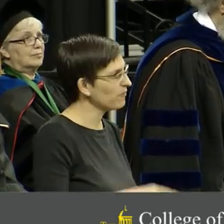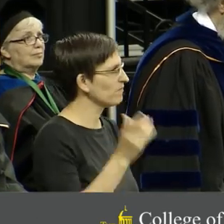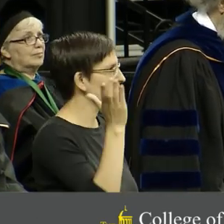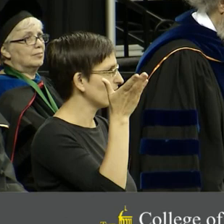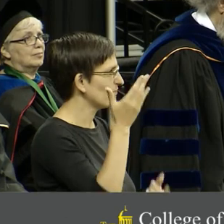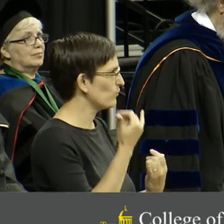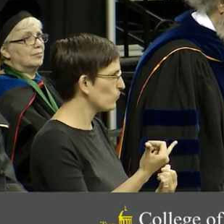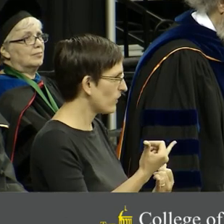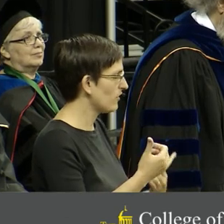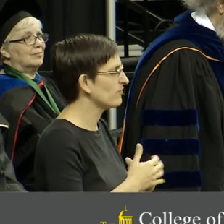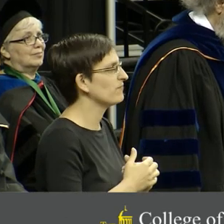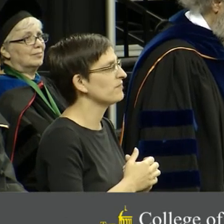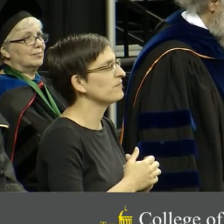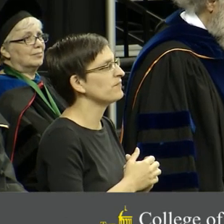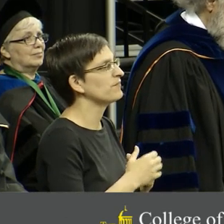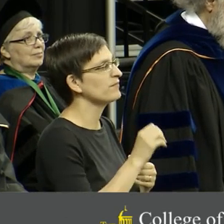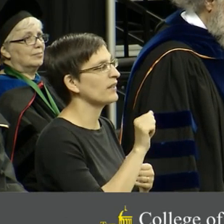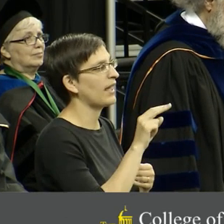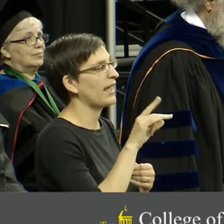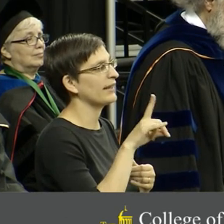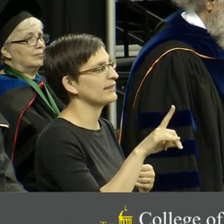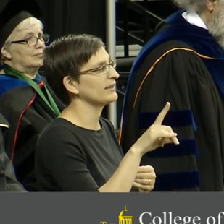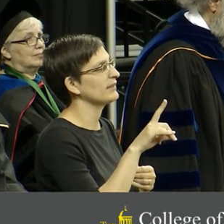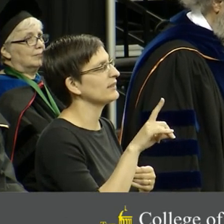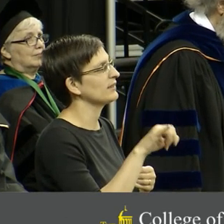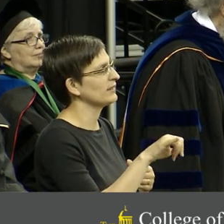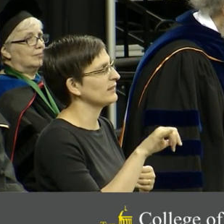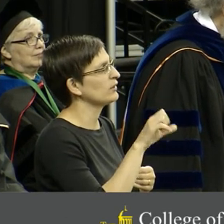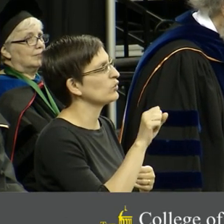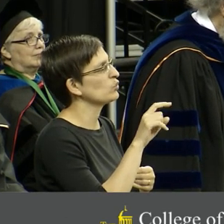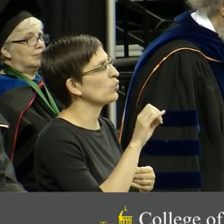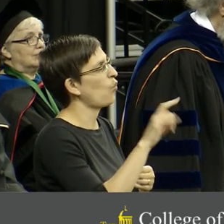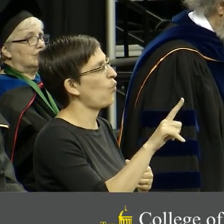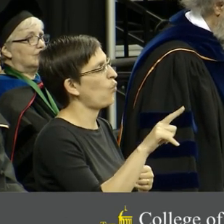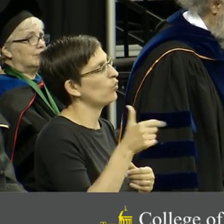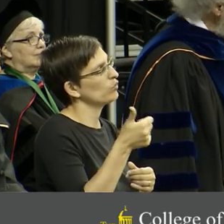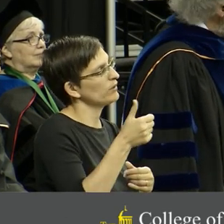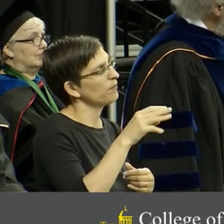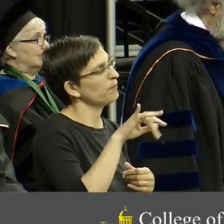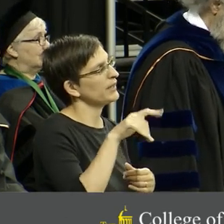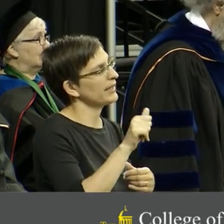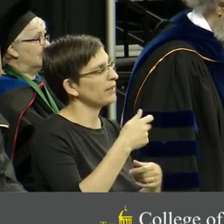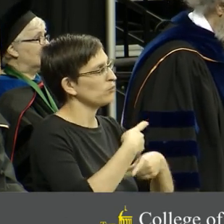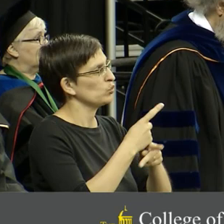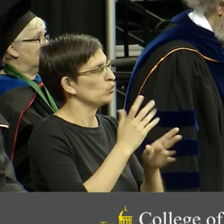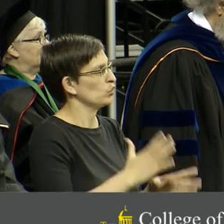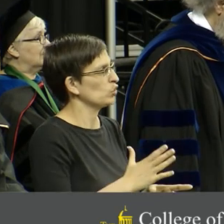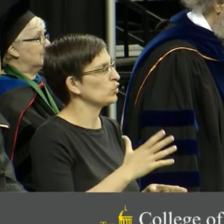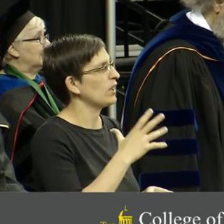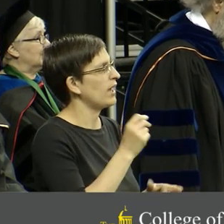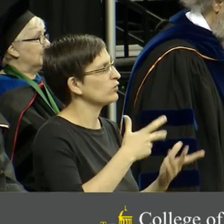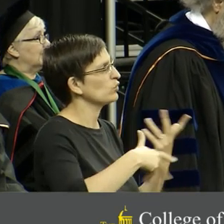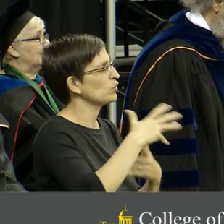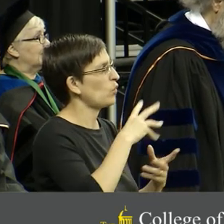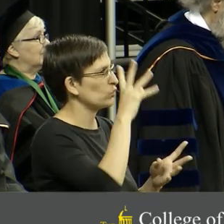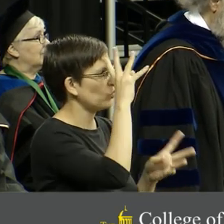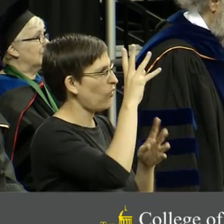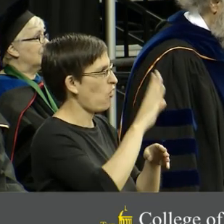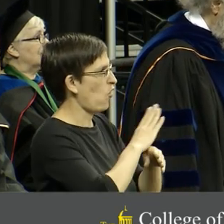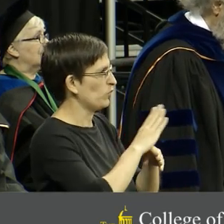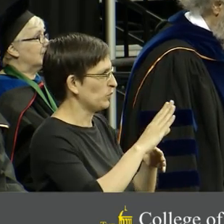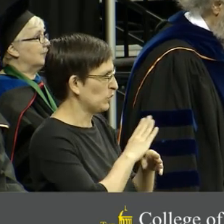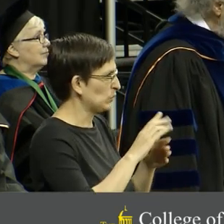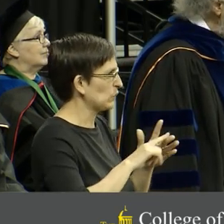today. Andy Stoll is a media producer and social entrepreneur who recently completed